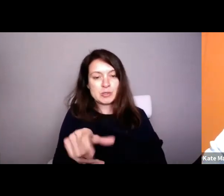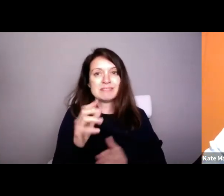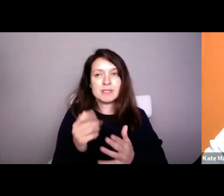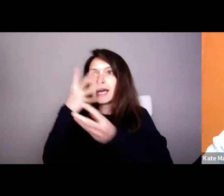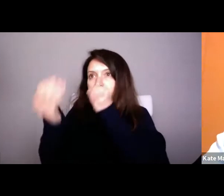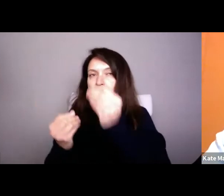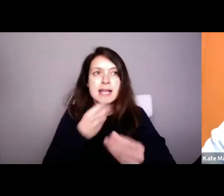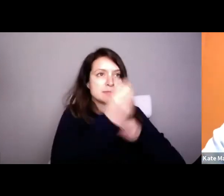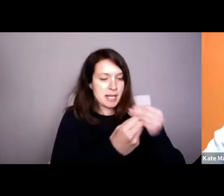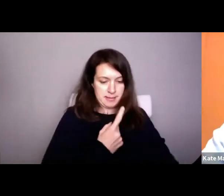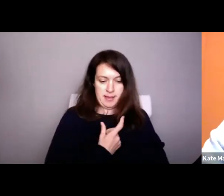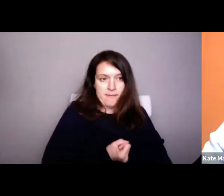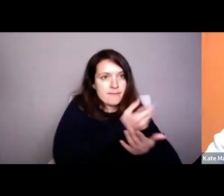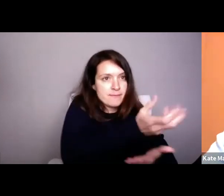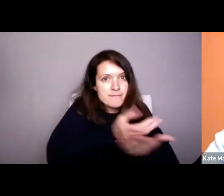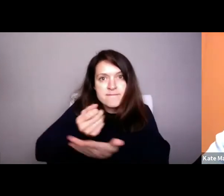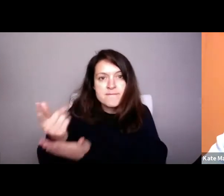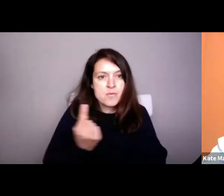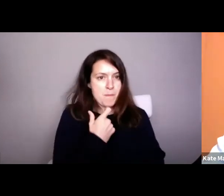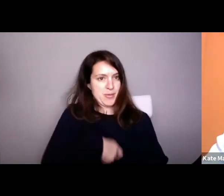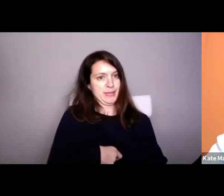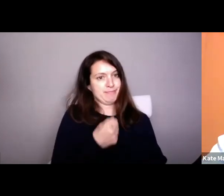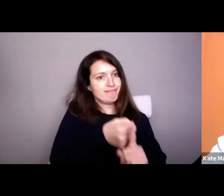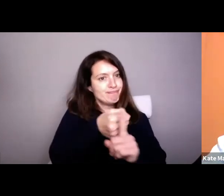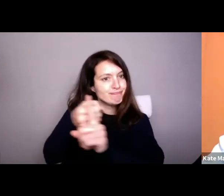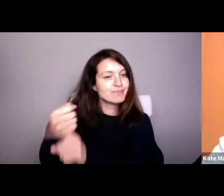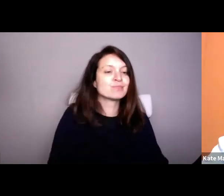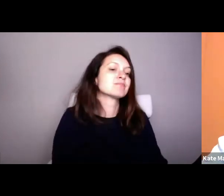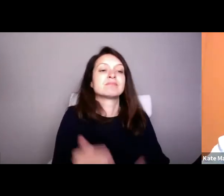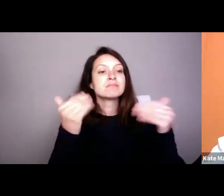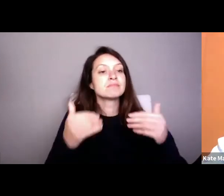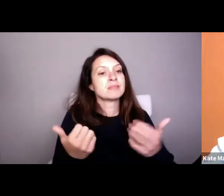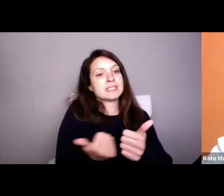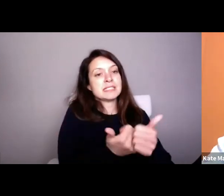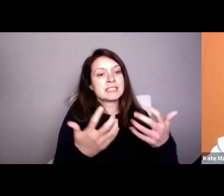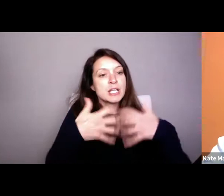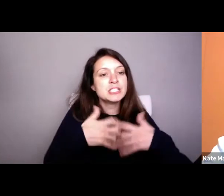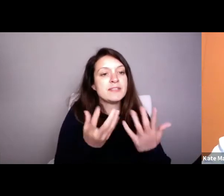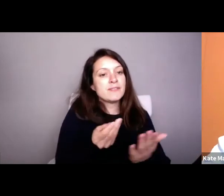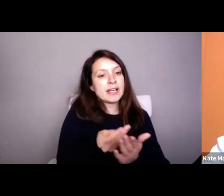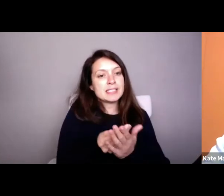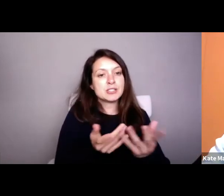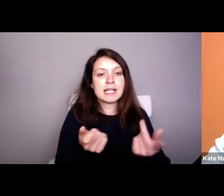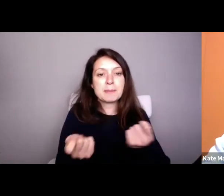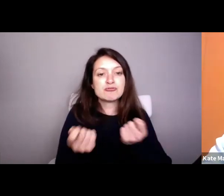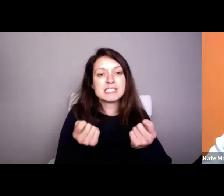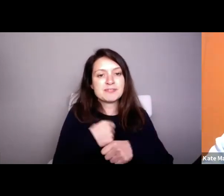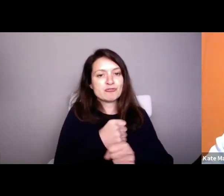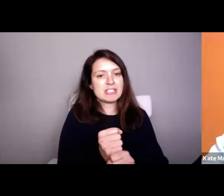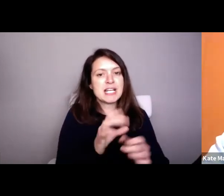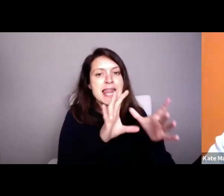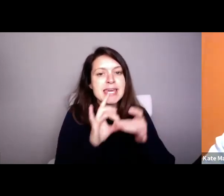Next slide, please. In terms of the assistive technology, financial and administrative frustrations related to assistive